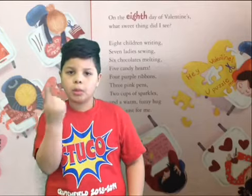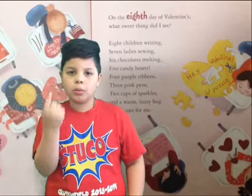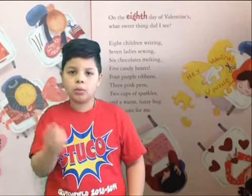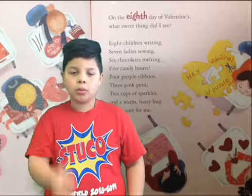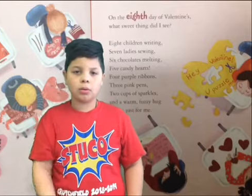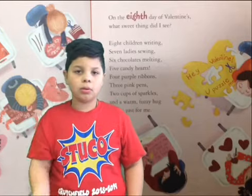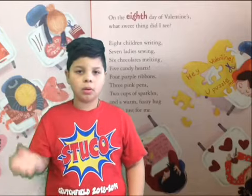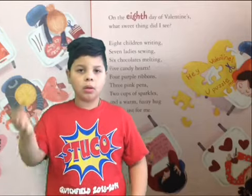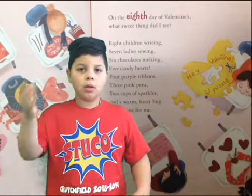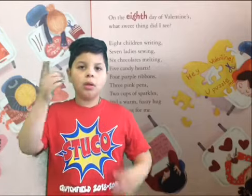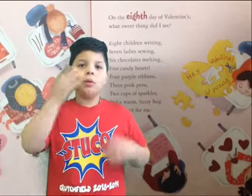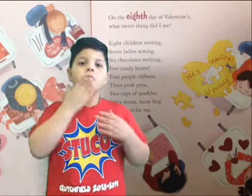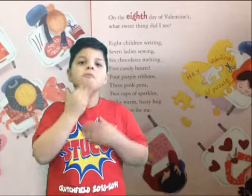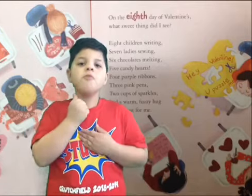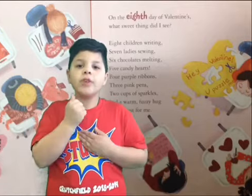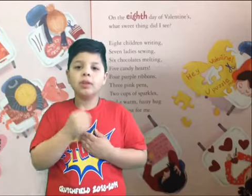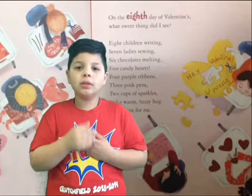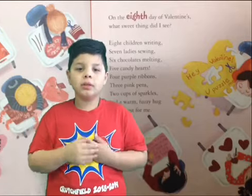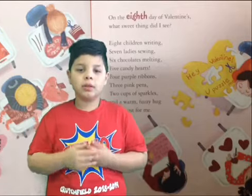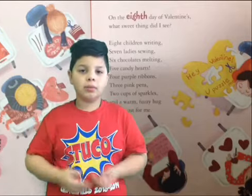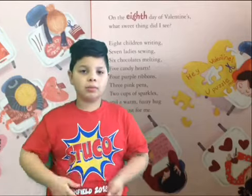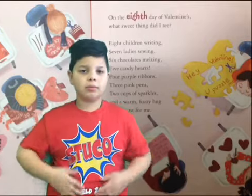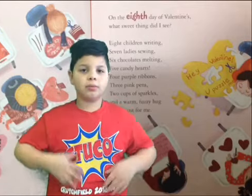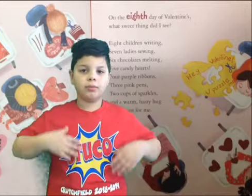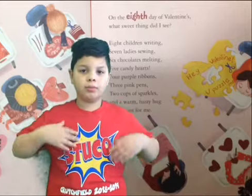sweet thing did I see?